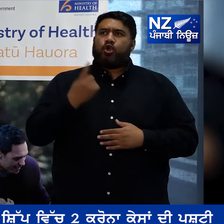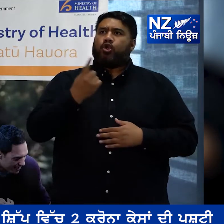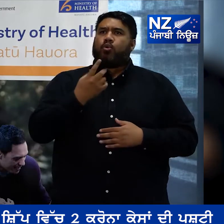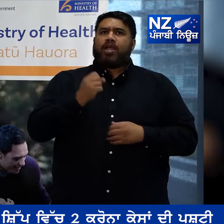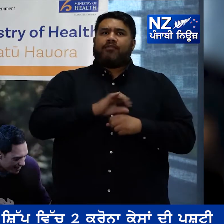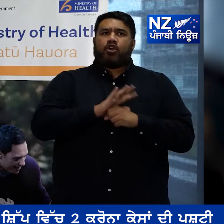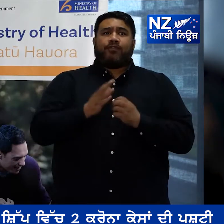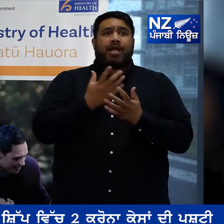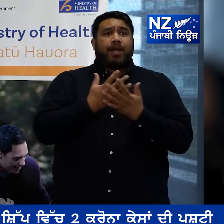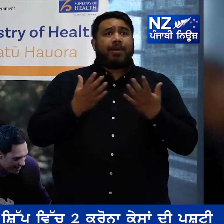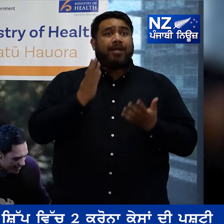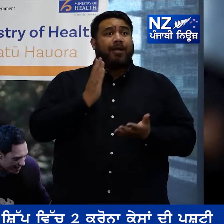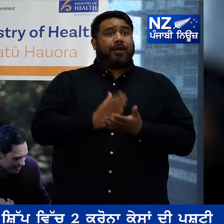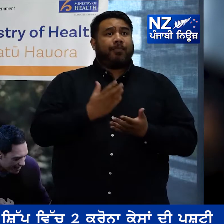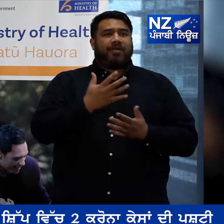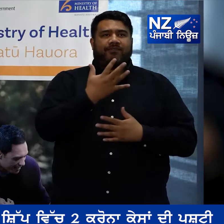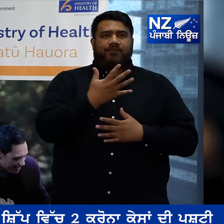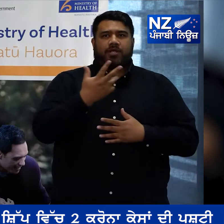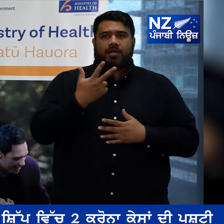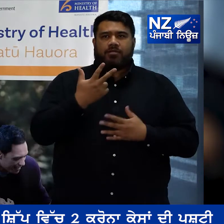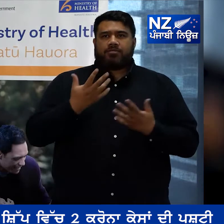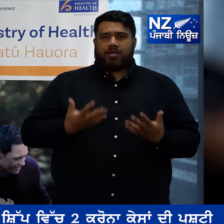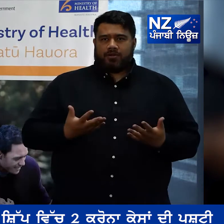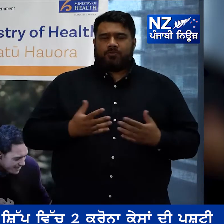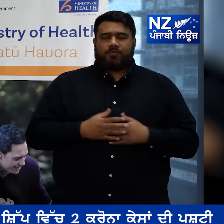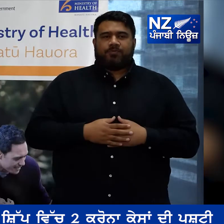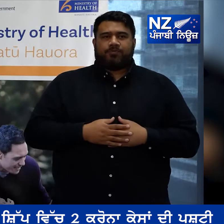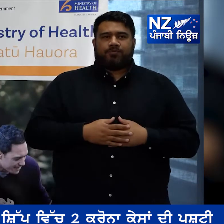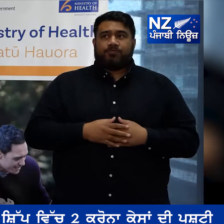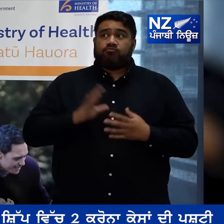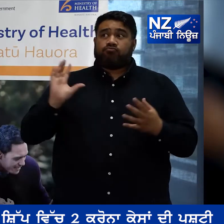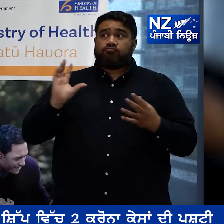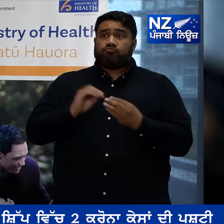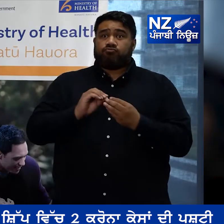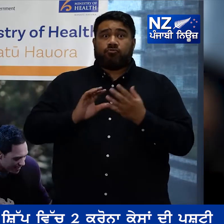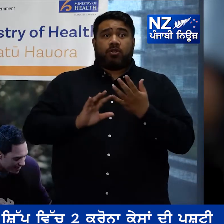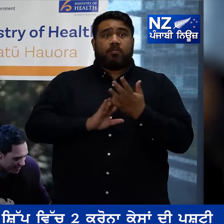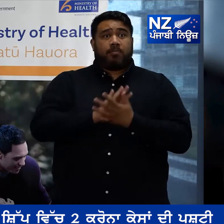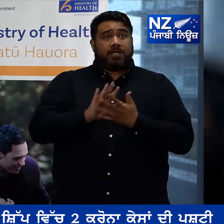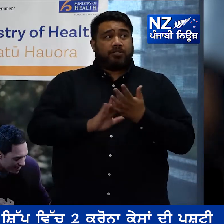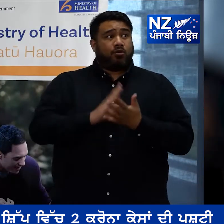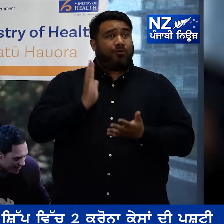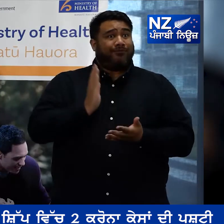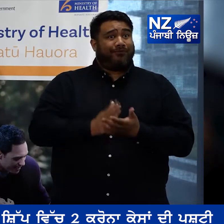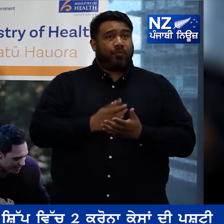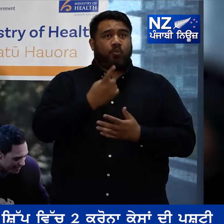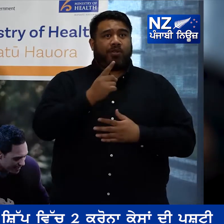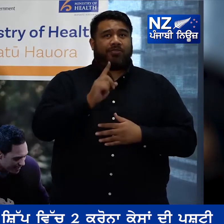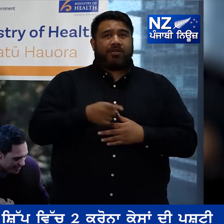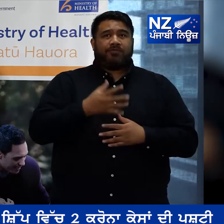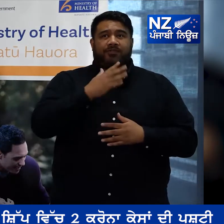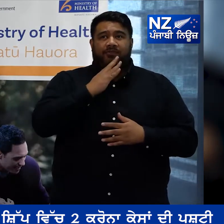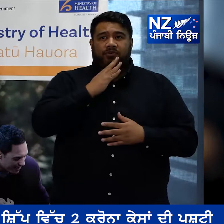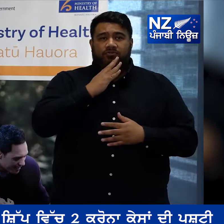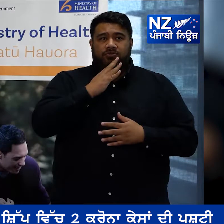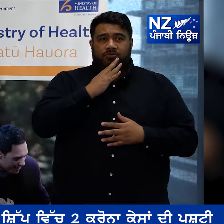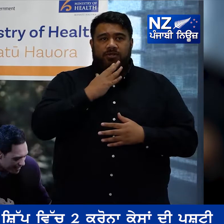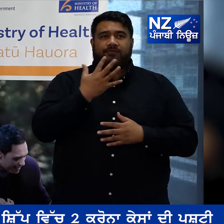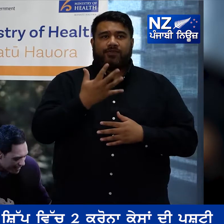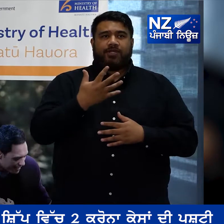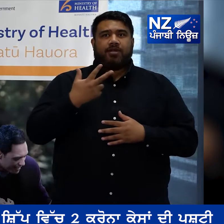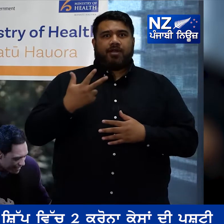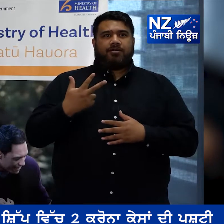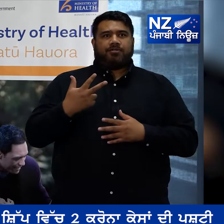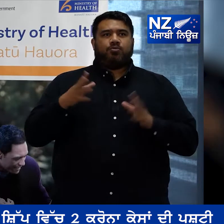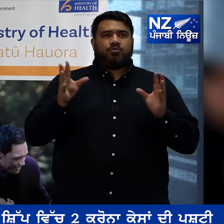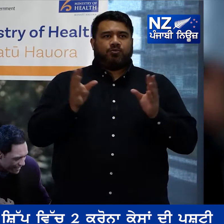is 58 and our total number of cases overall, confirmed cases, is 1,558,